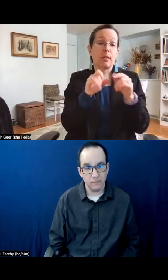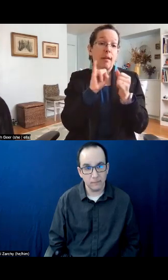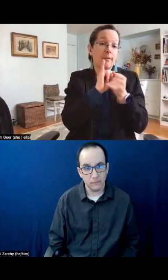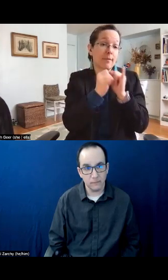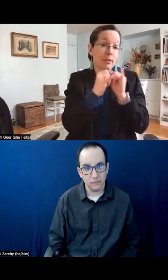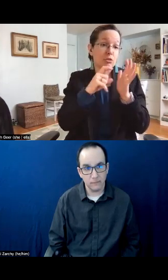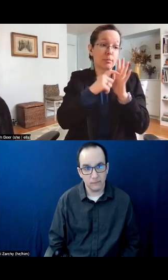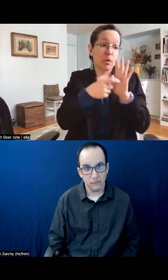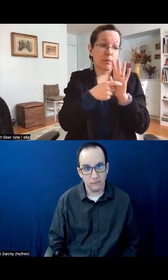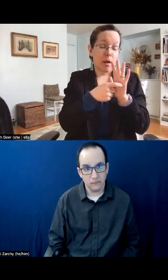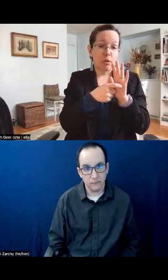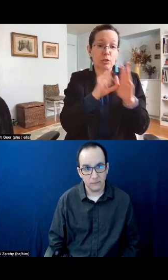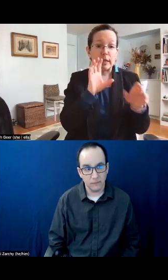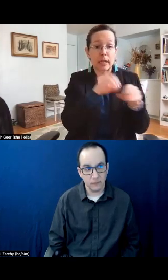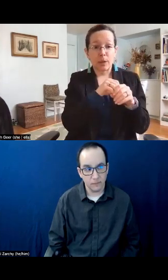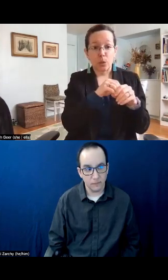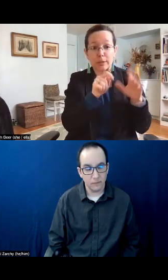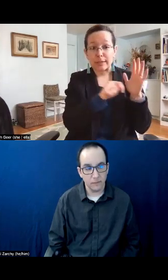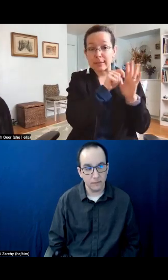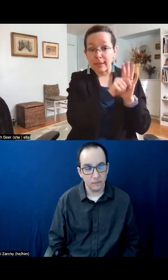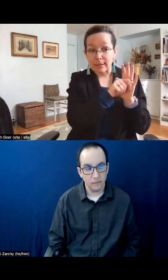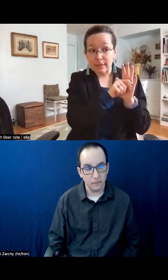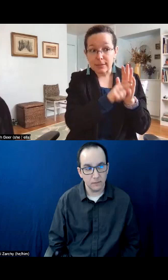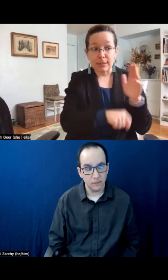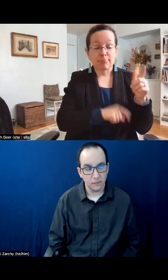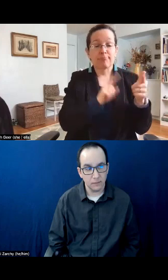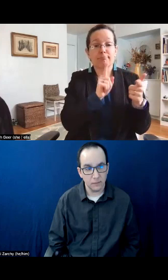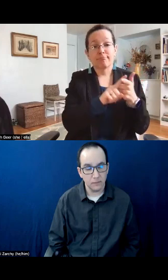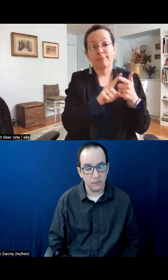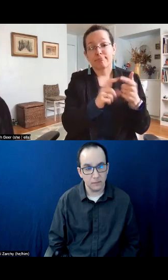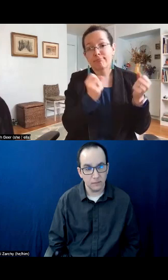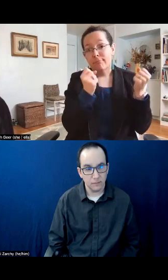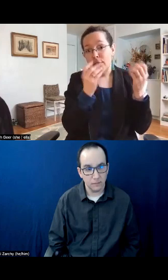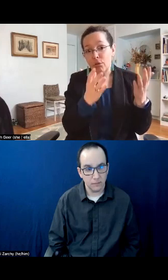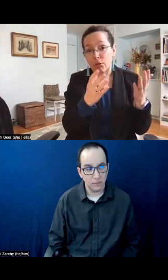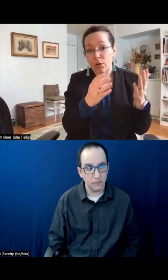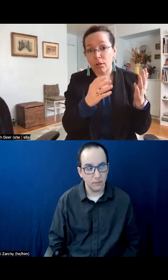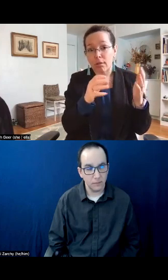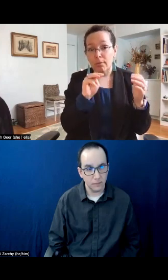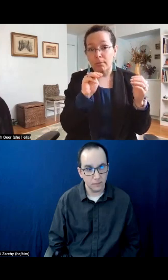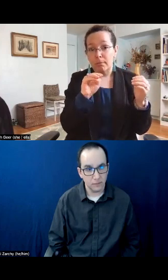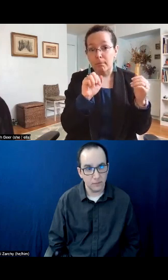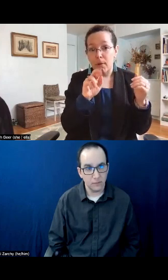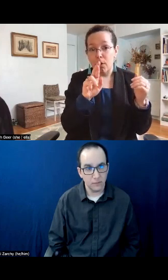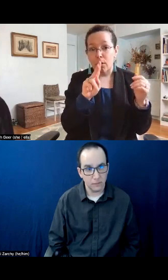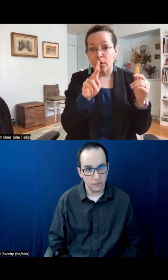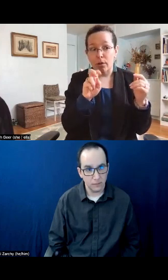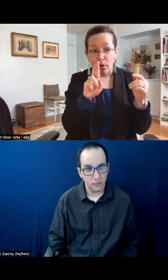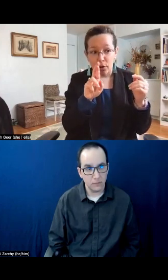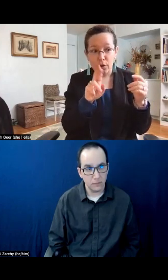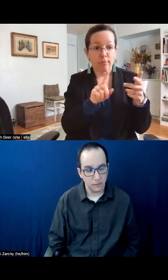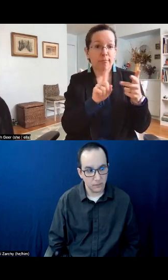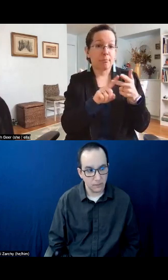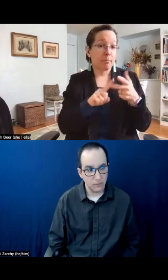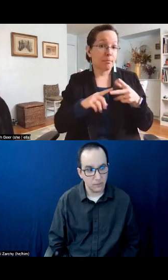Okay, let's take the second column, oral languages, for starters. We've got inflectional, which include